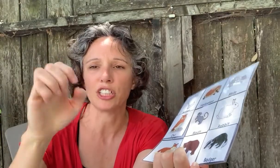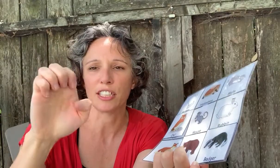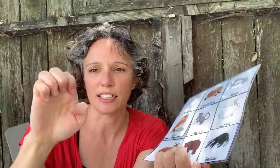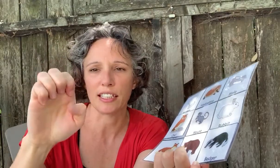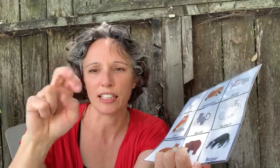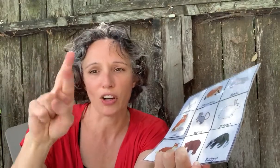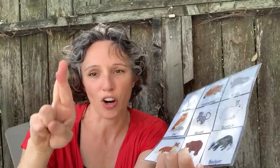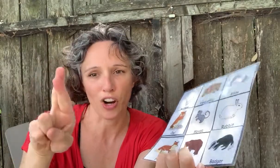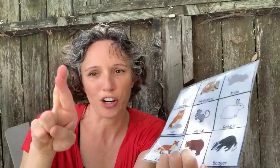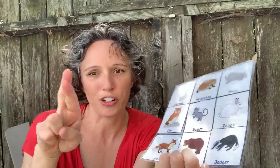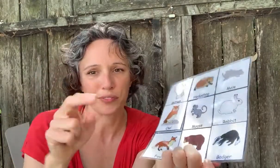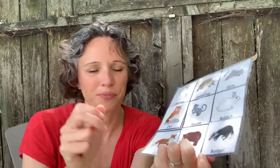B-A-D-G-E-R.